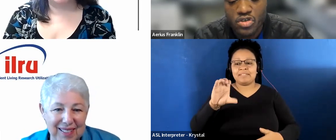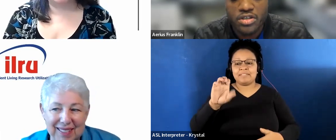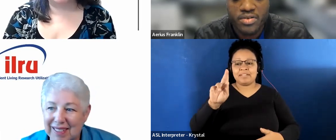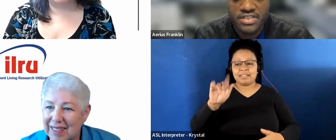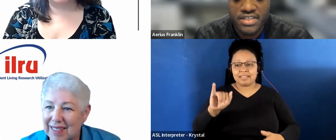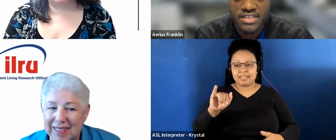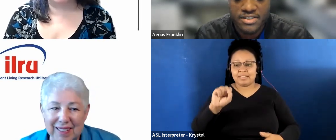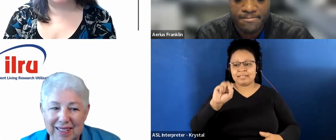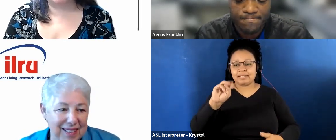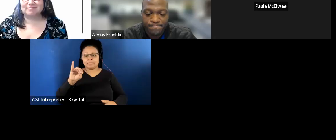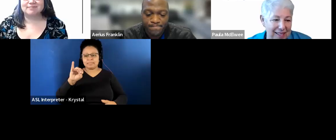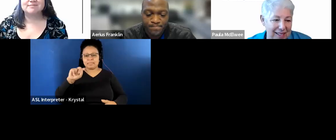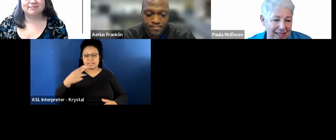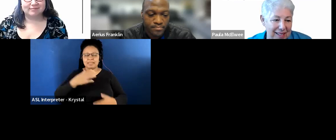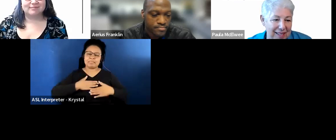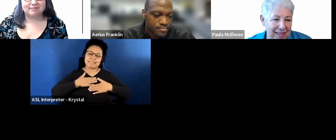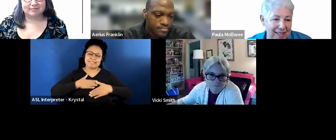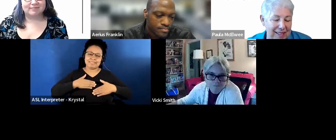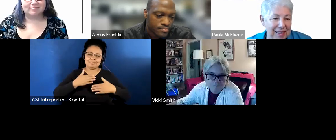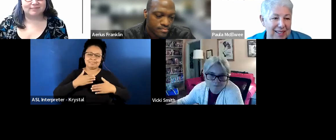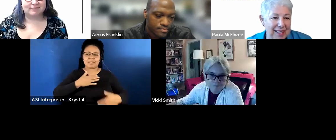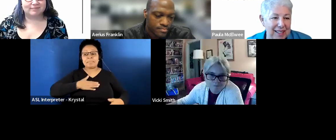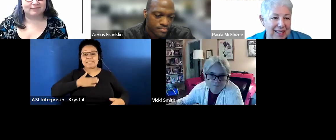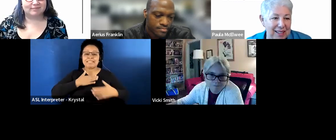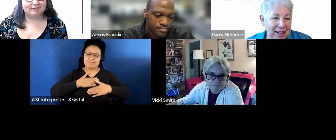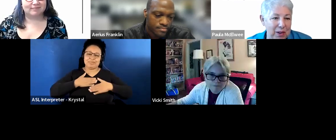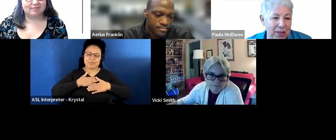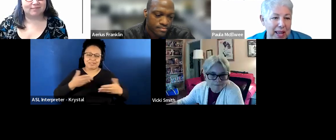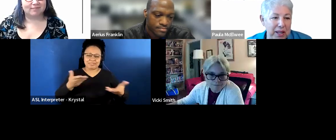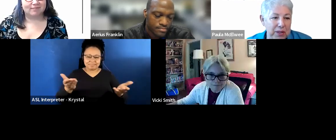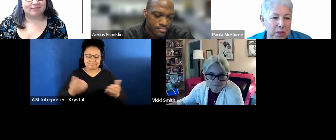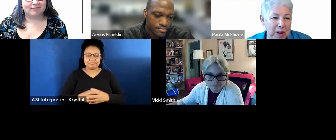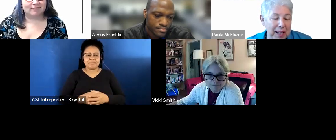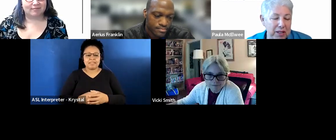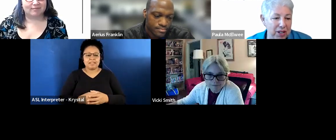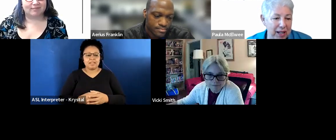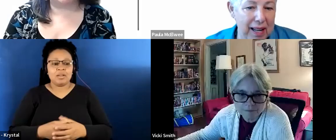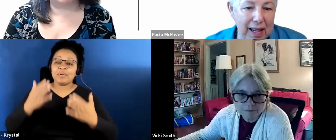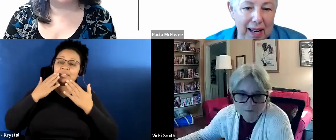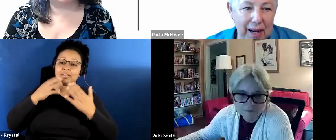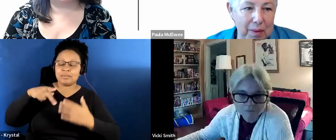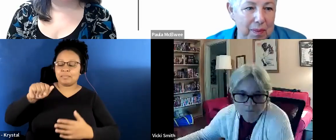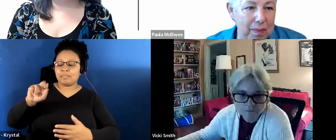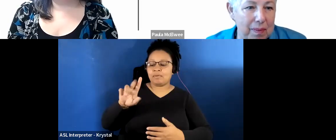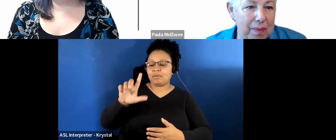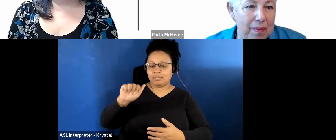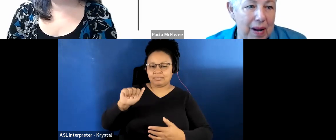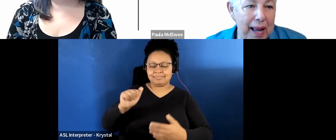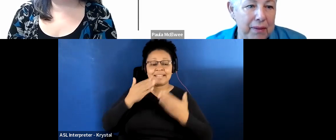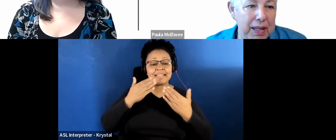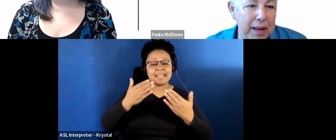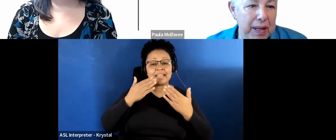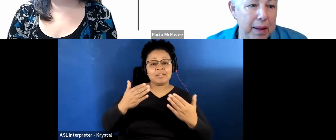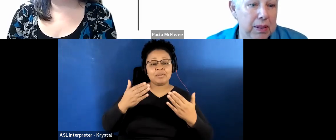guys enjoy the presentation. All right, well, thank you so much.